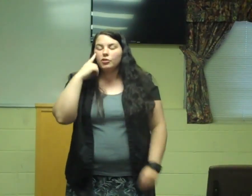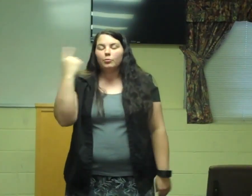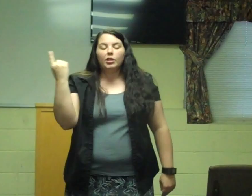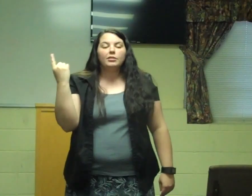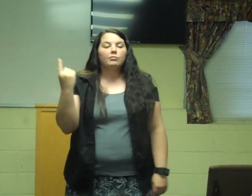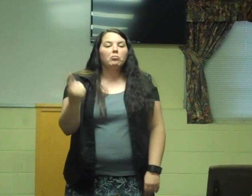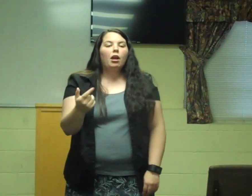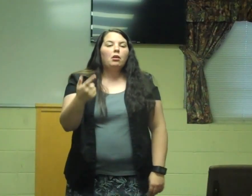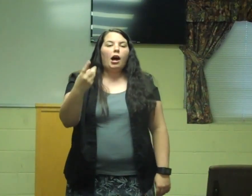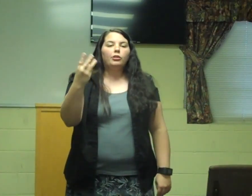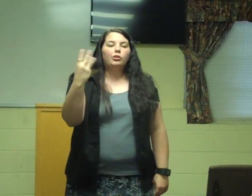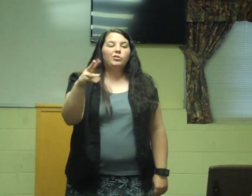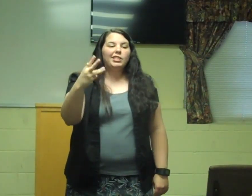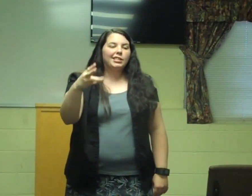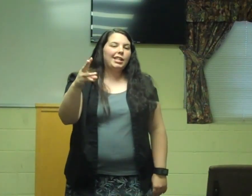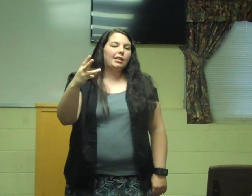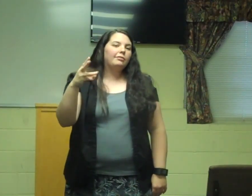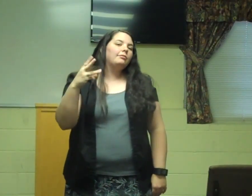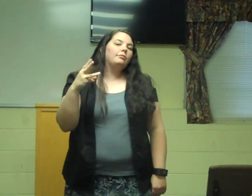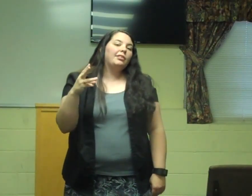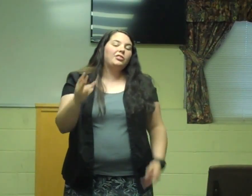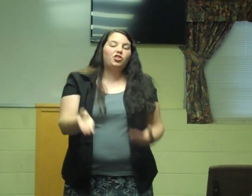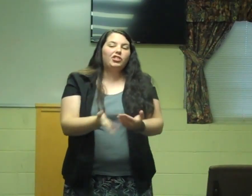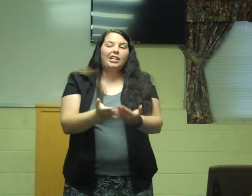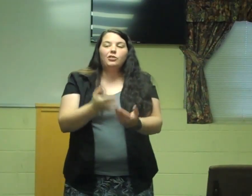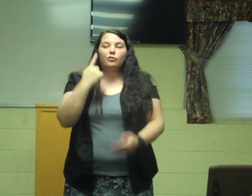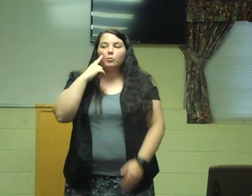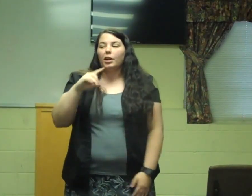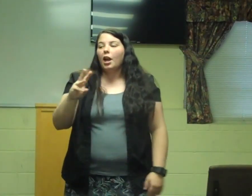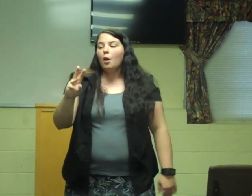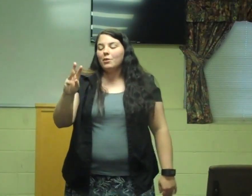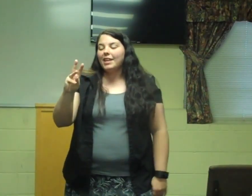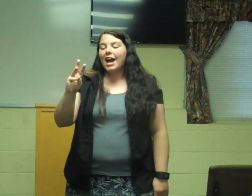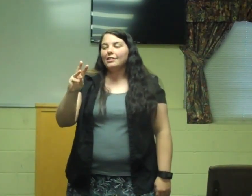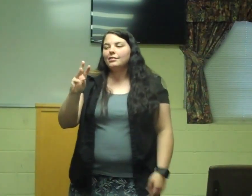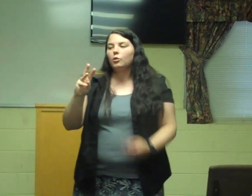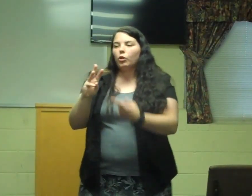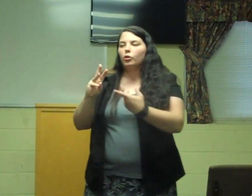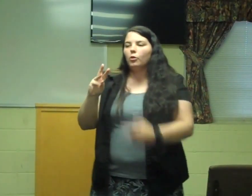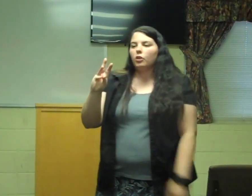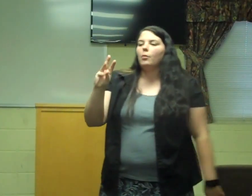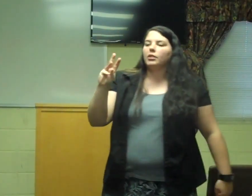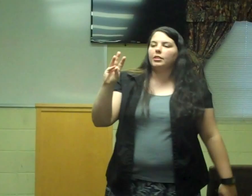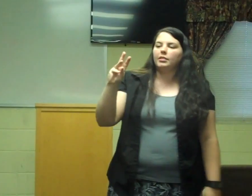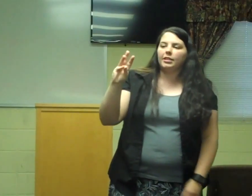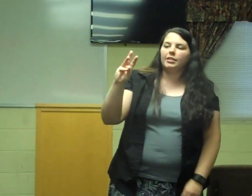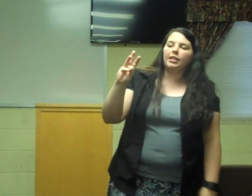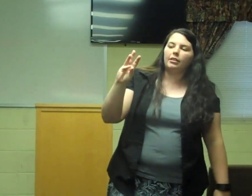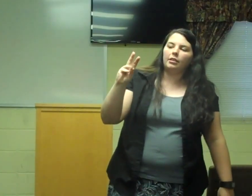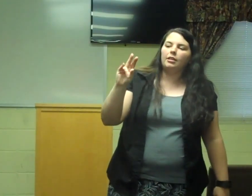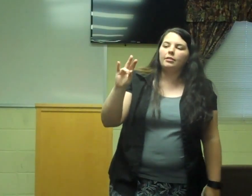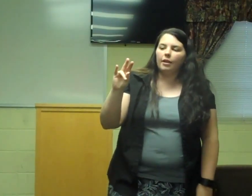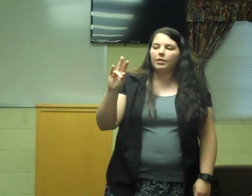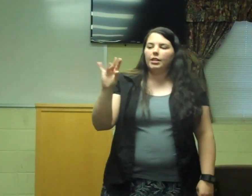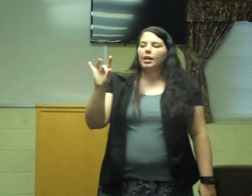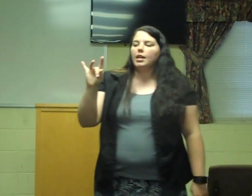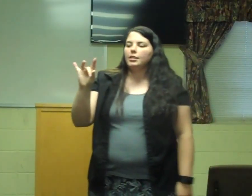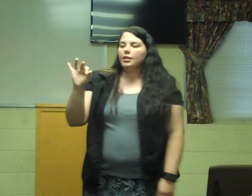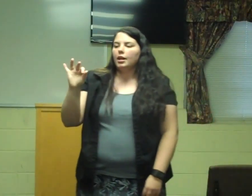some reason, I'll do 16. It's just easier for me. But that's the one you'll most commonly see. 16, 17, 18,